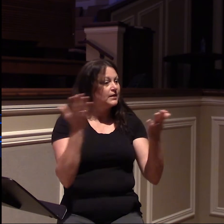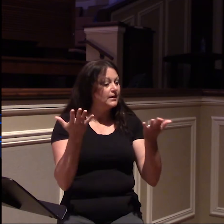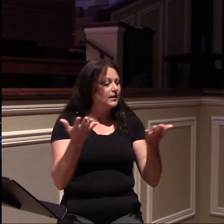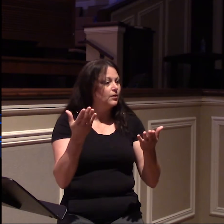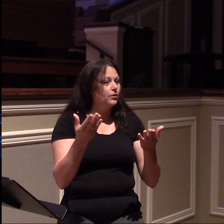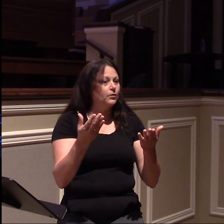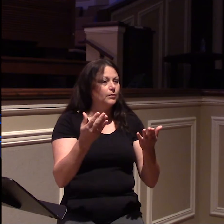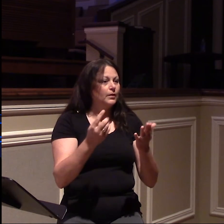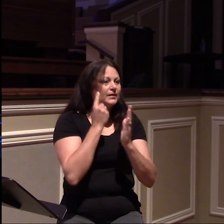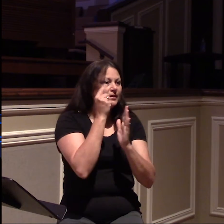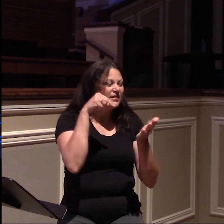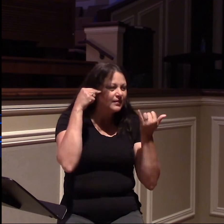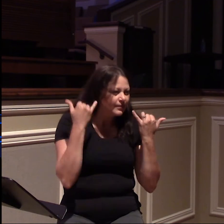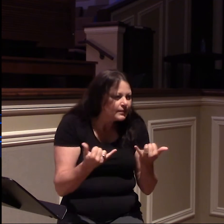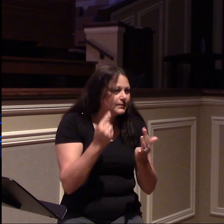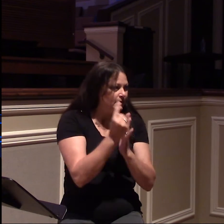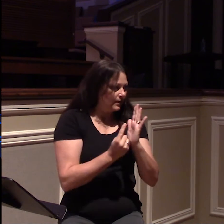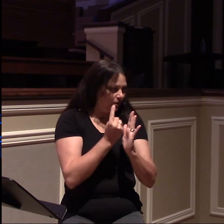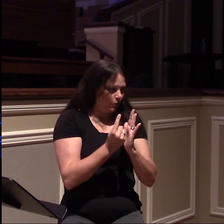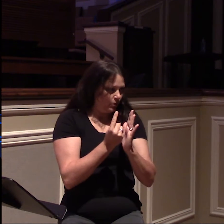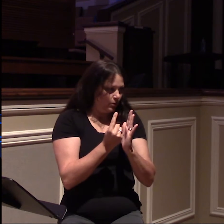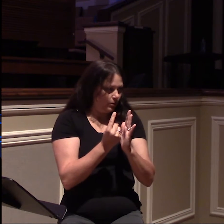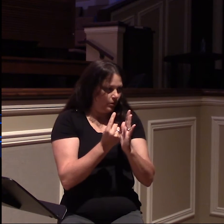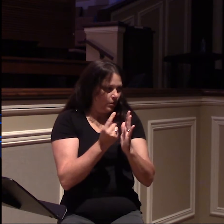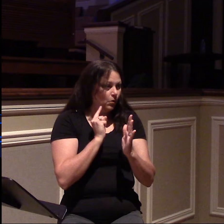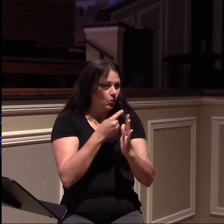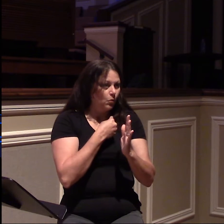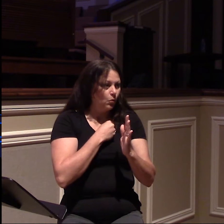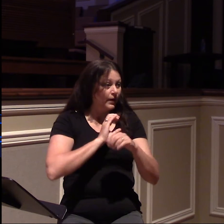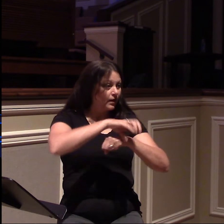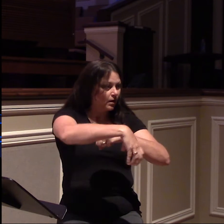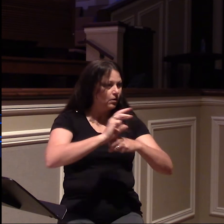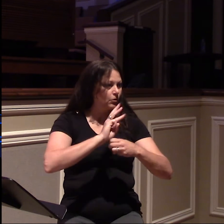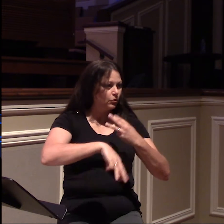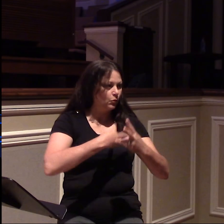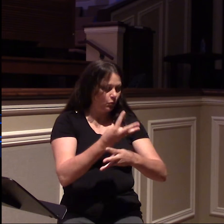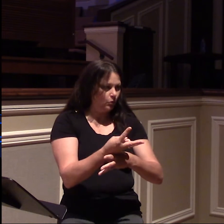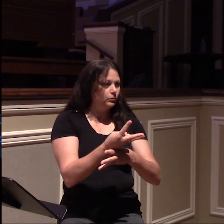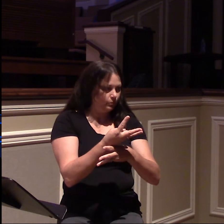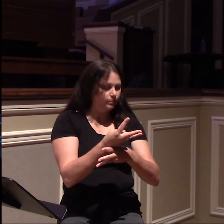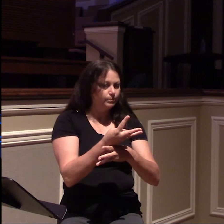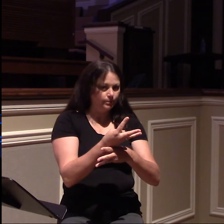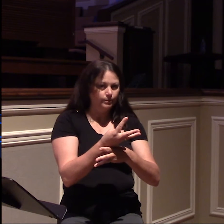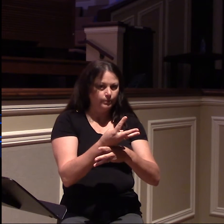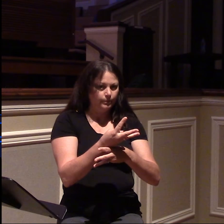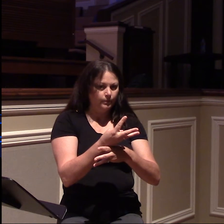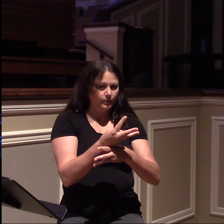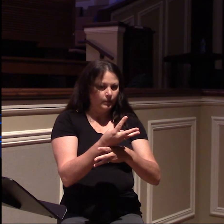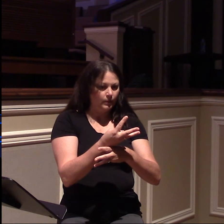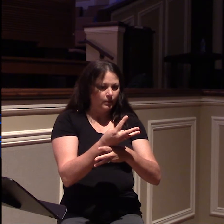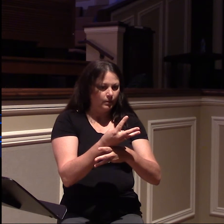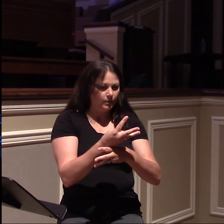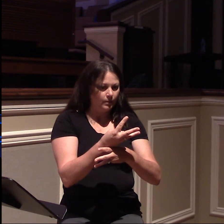that we can this day and in days to come offer the world a gospel that is the only thing